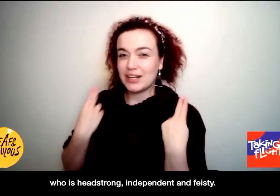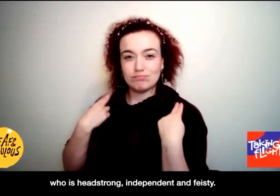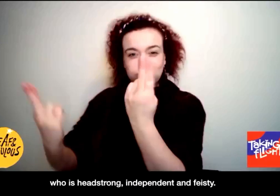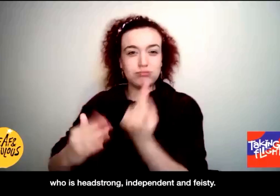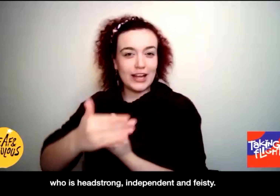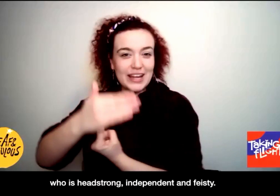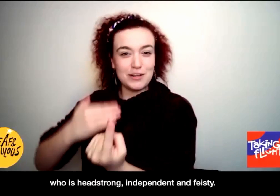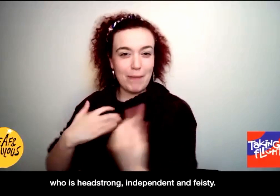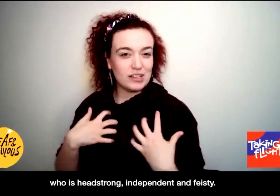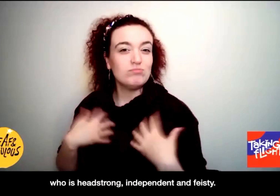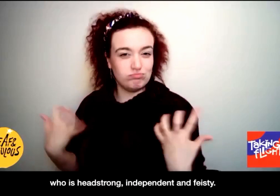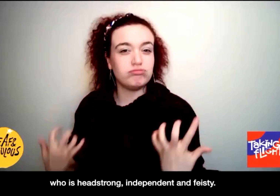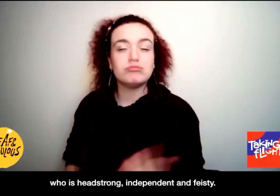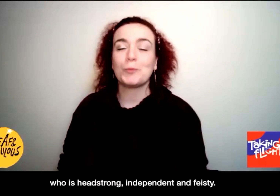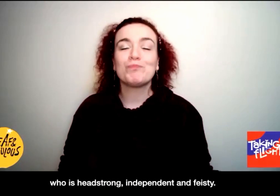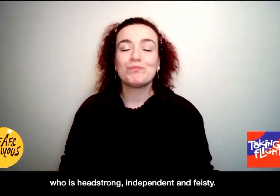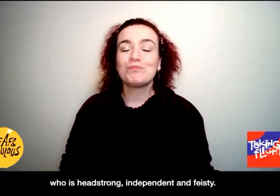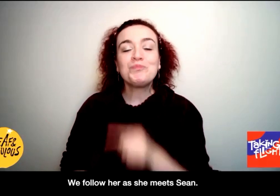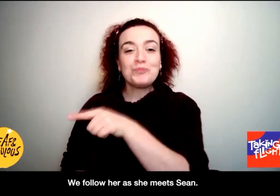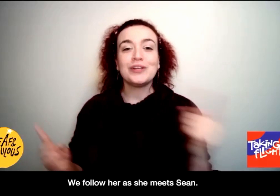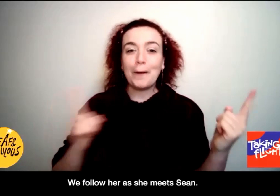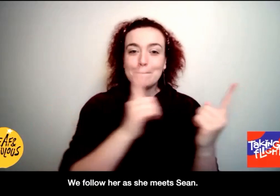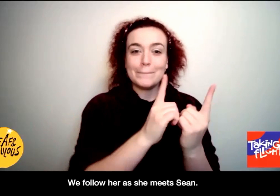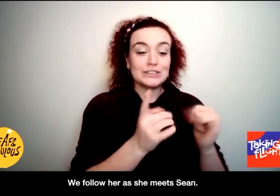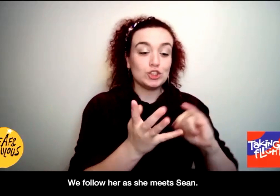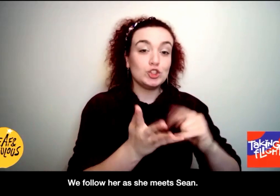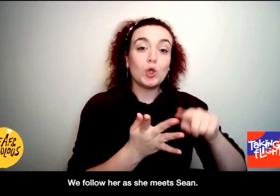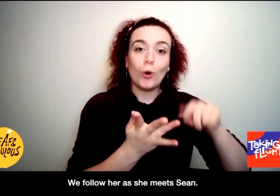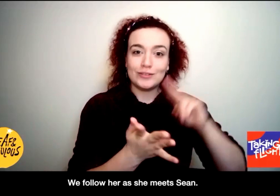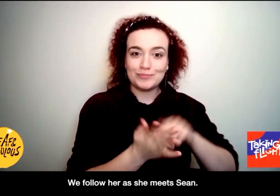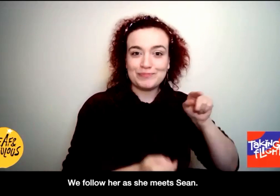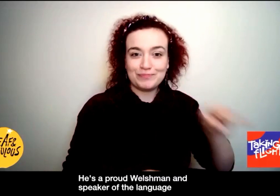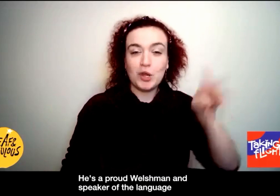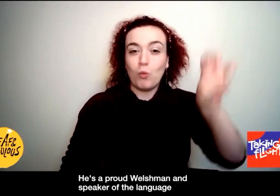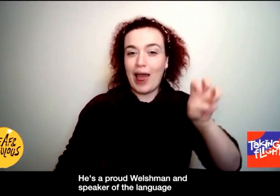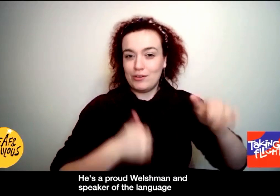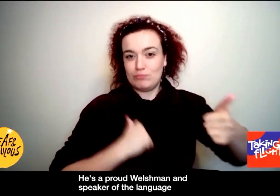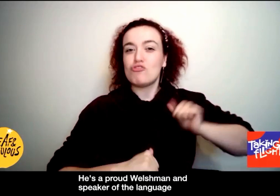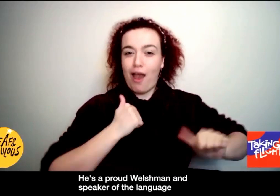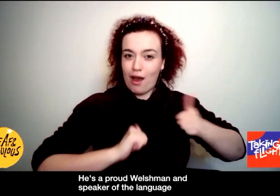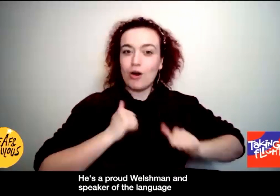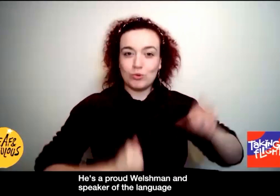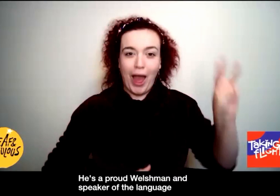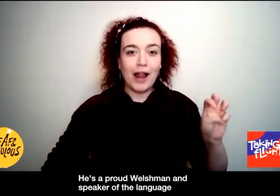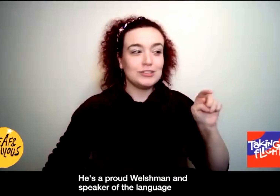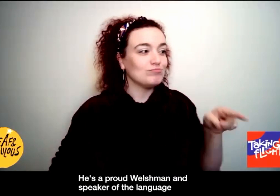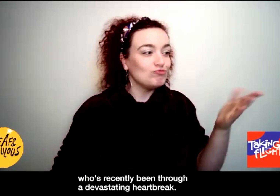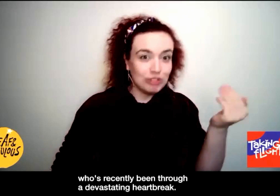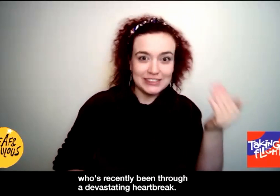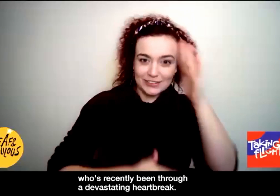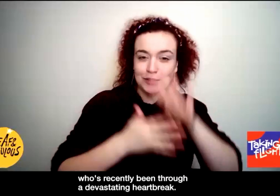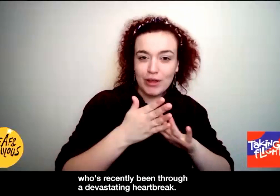is headstrong, independent and feisty. We follow her as she meets Sean. He's a proud Welshman and speaker